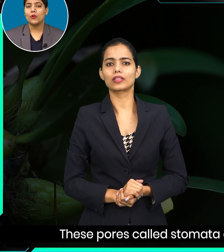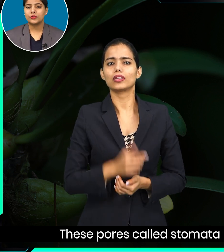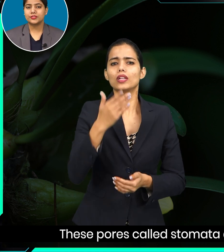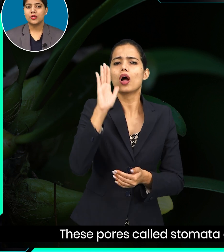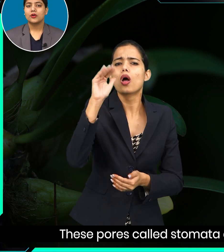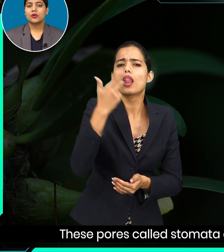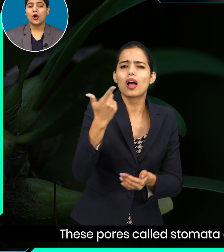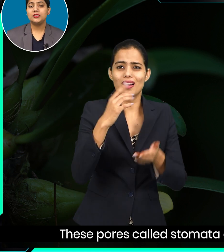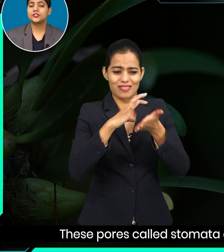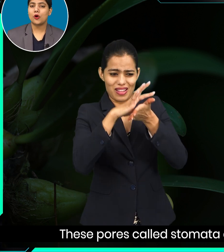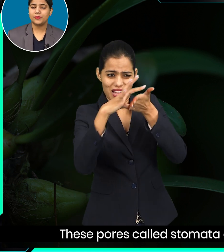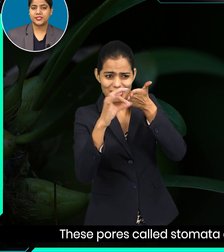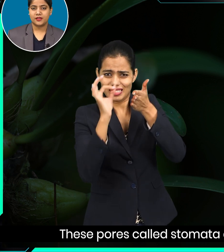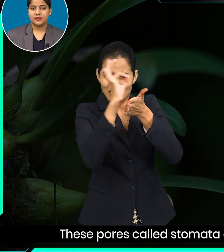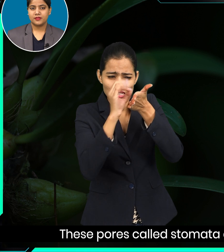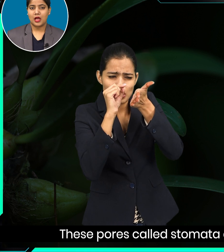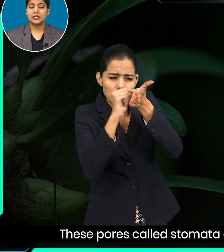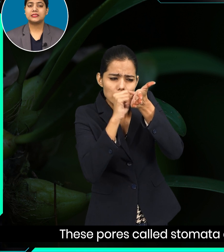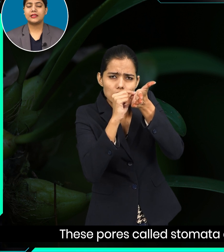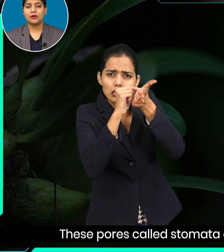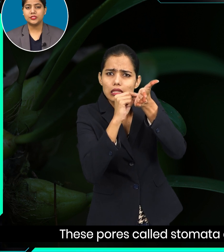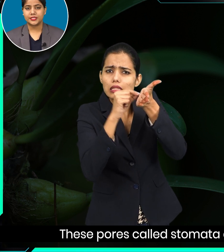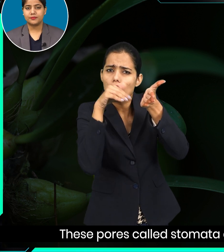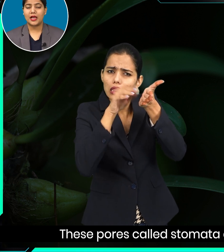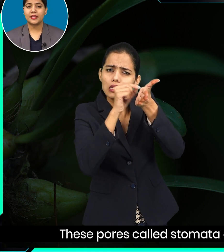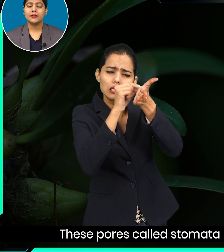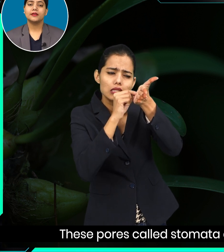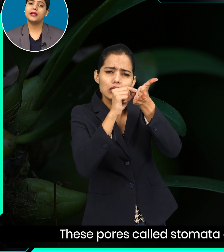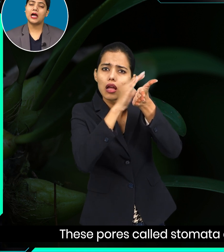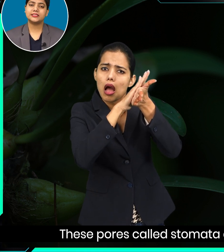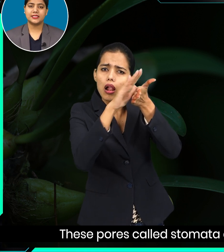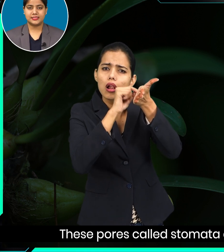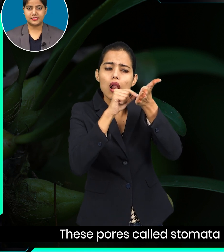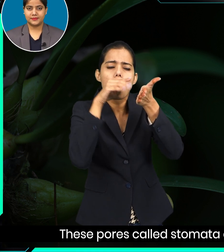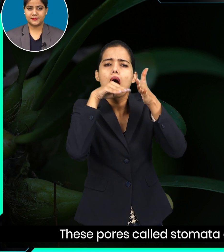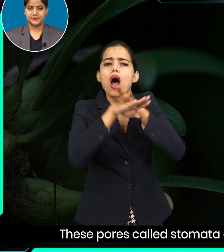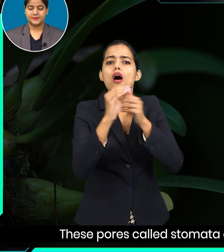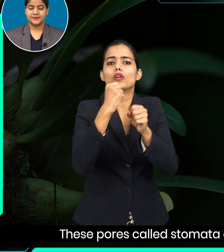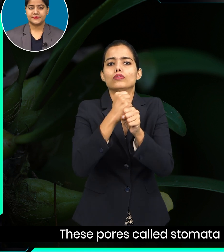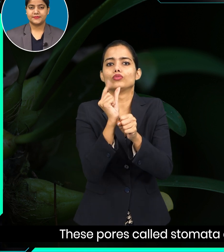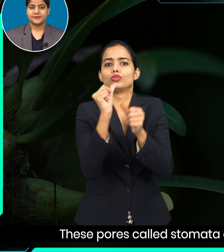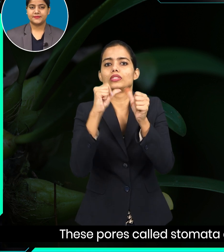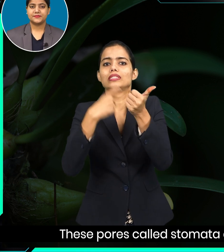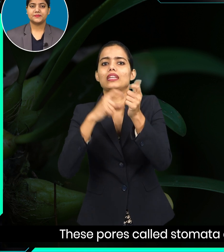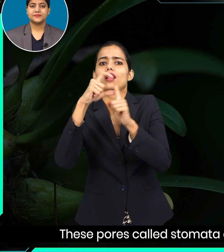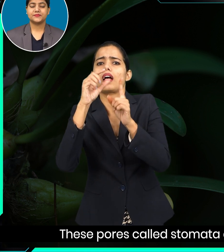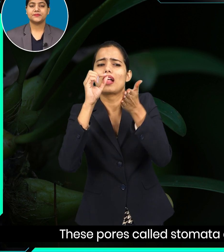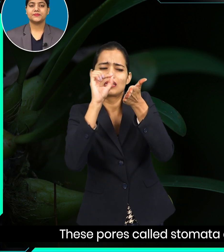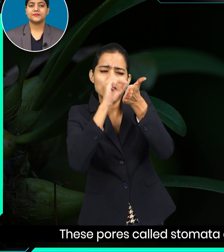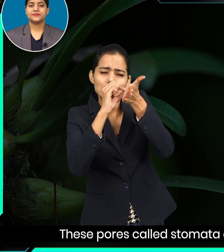These pores, called stomata, are surrounded by guard cells.